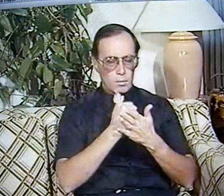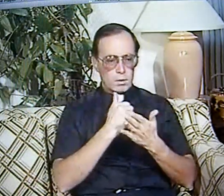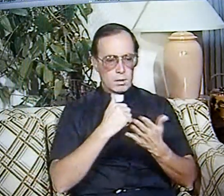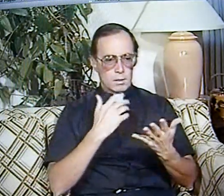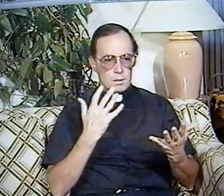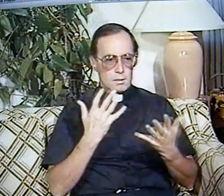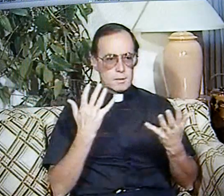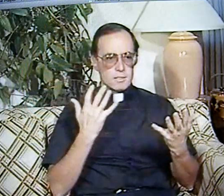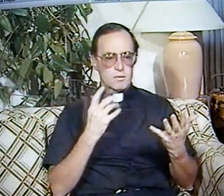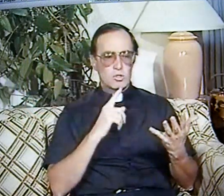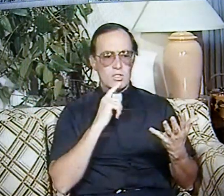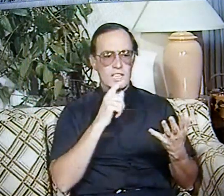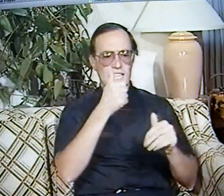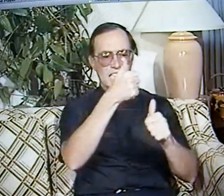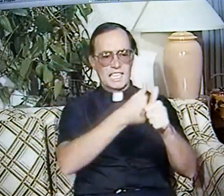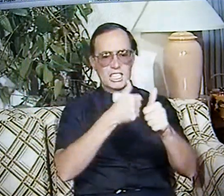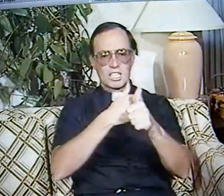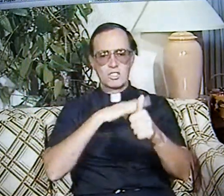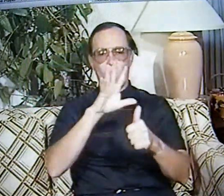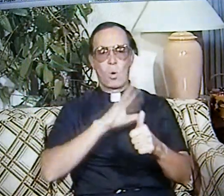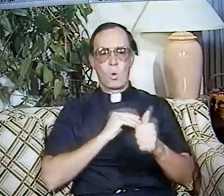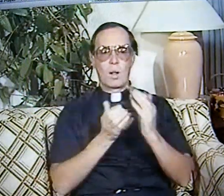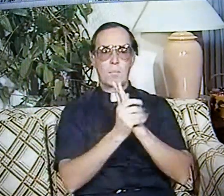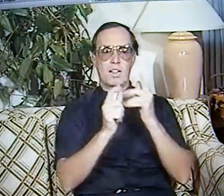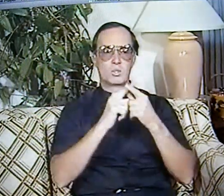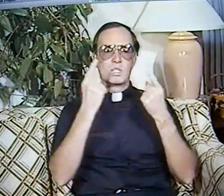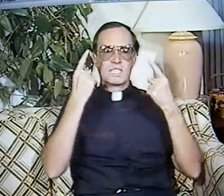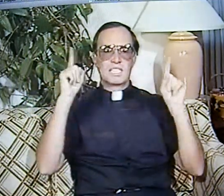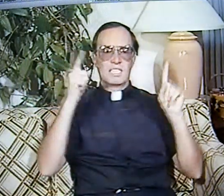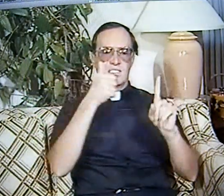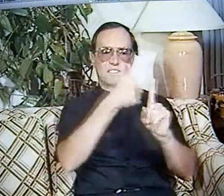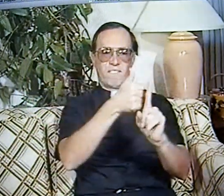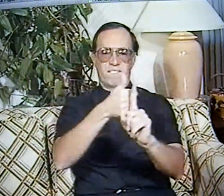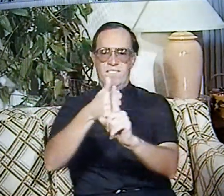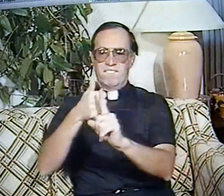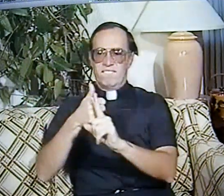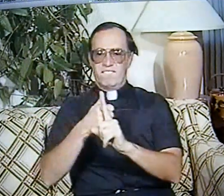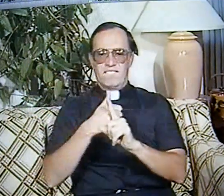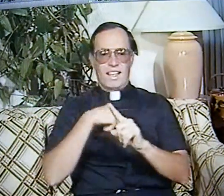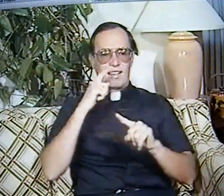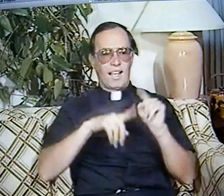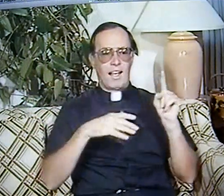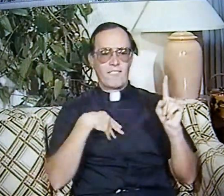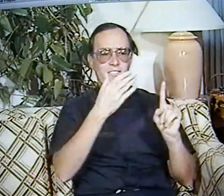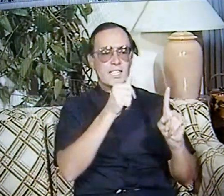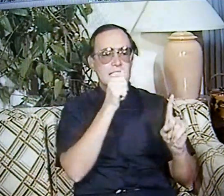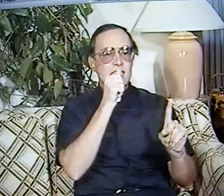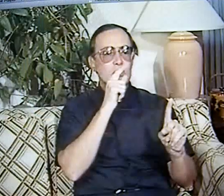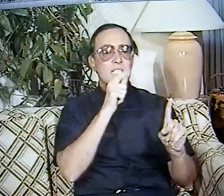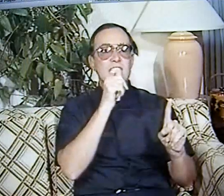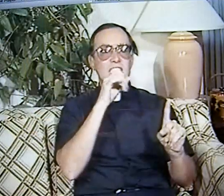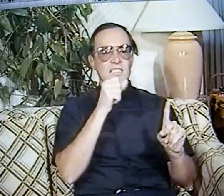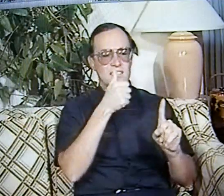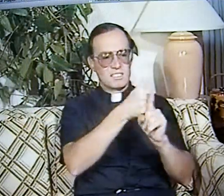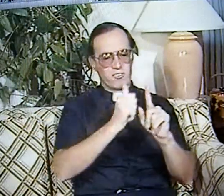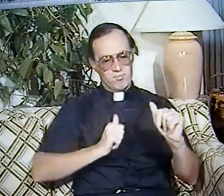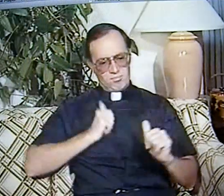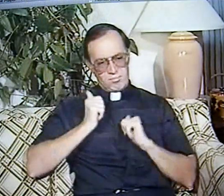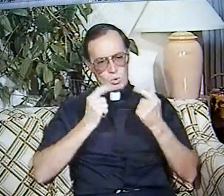I felt like these people had been keeping these things inside them, and they finally had a chance to express these with me.